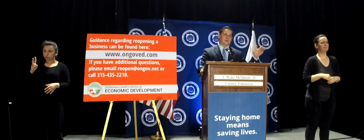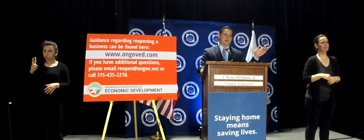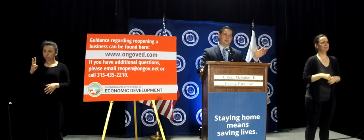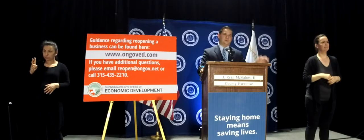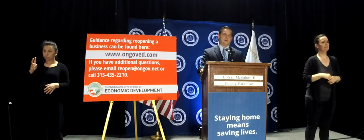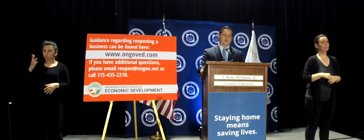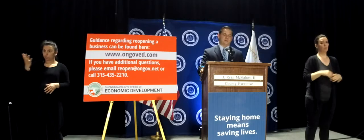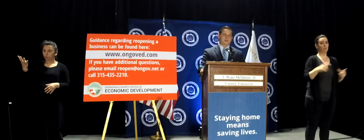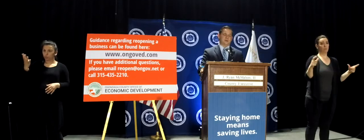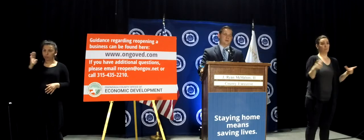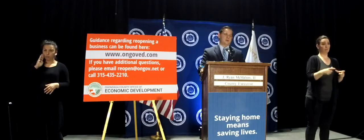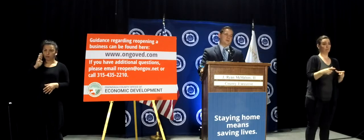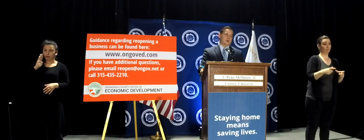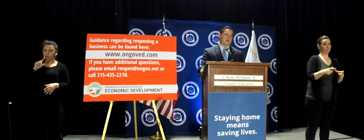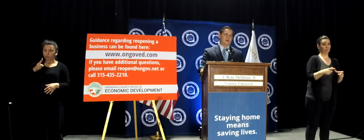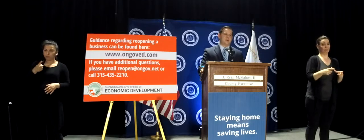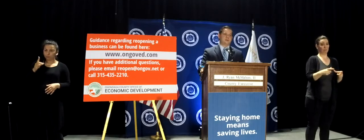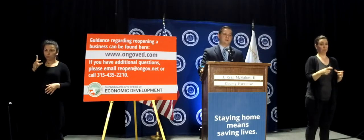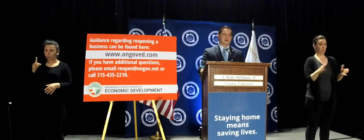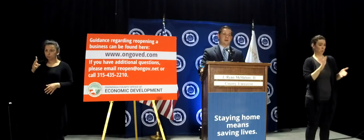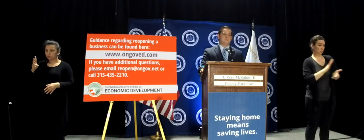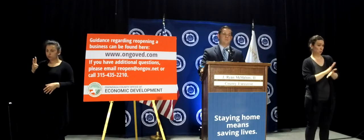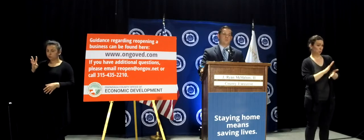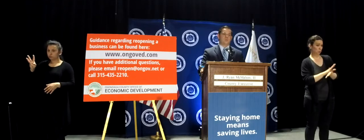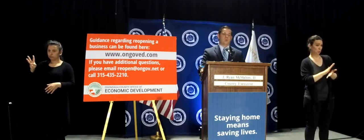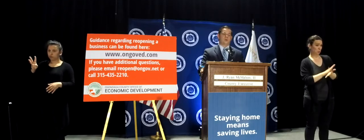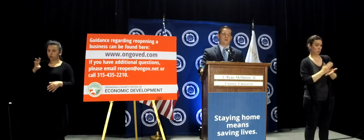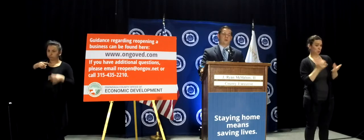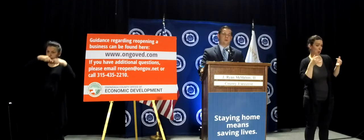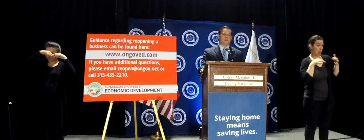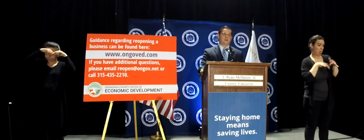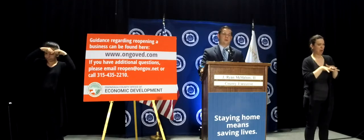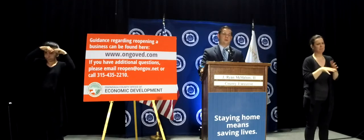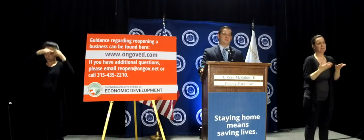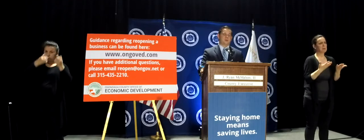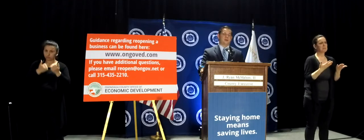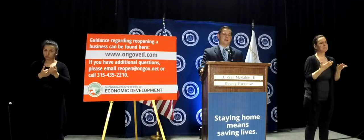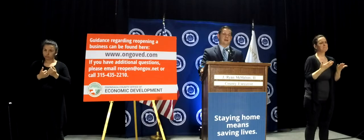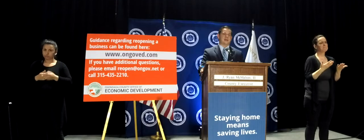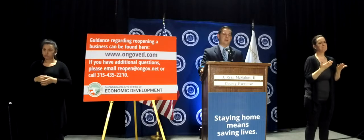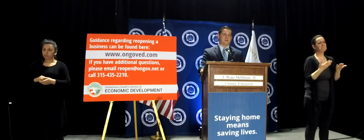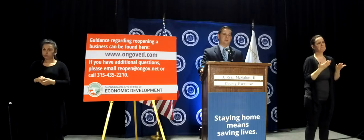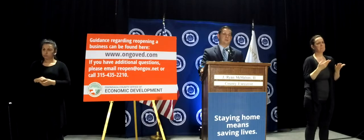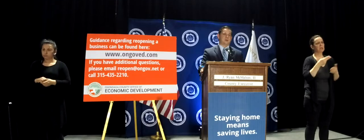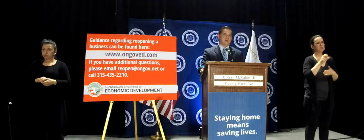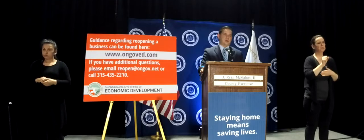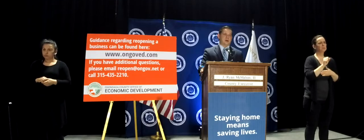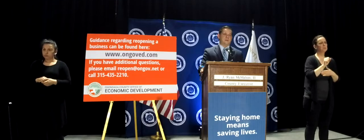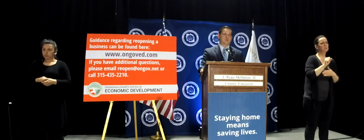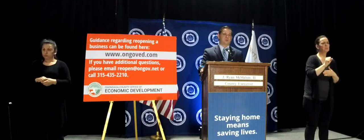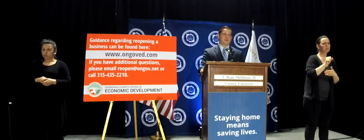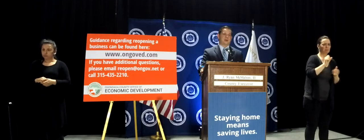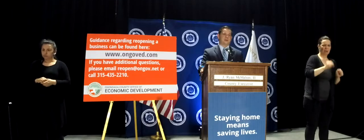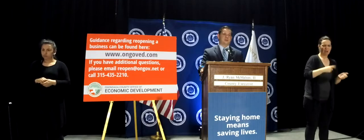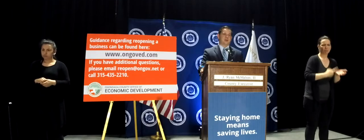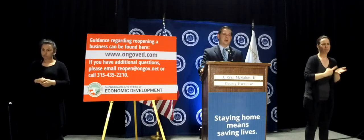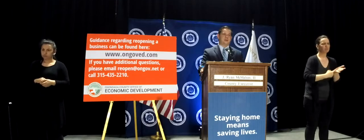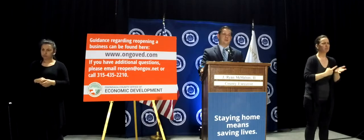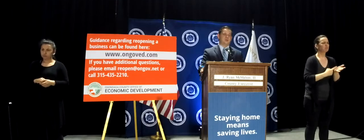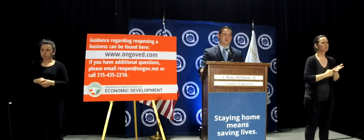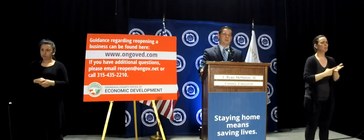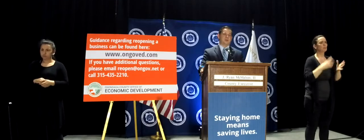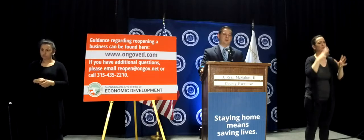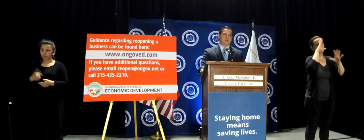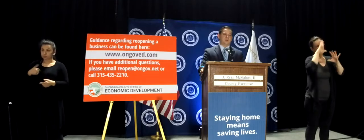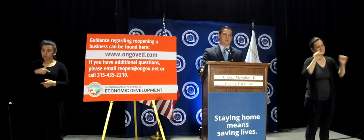mass gatherings potentially. So we're spending a lot of time with the superintendents and trying